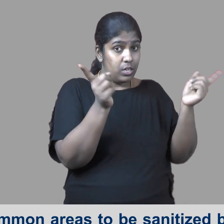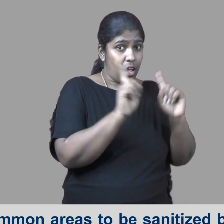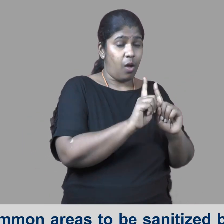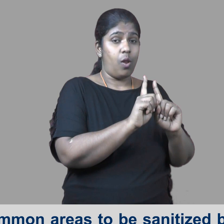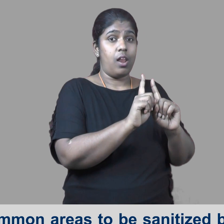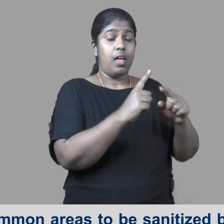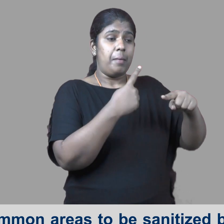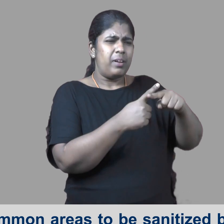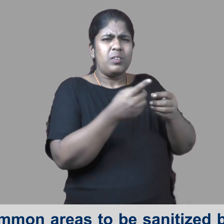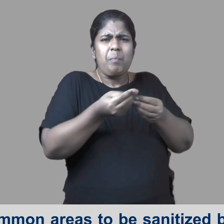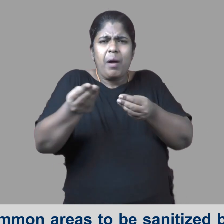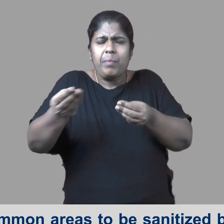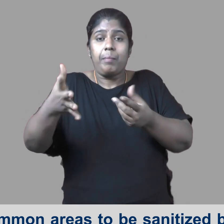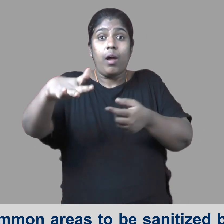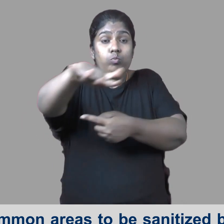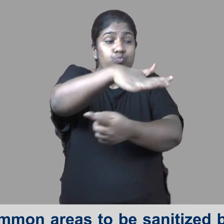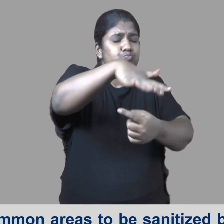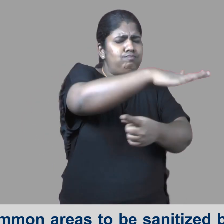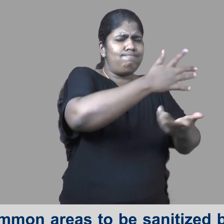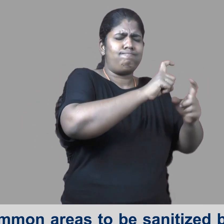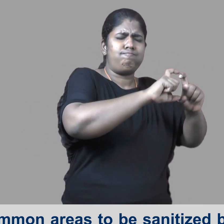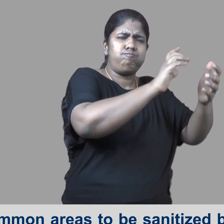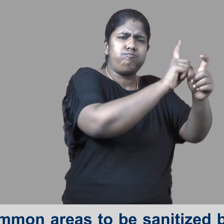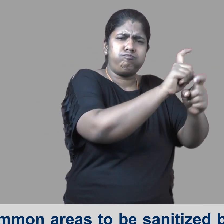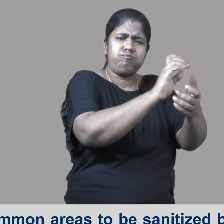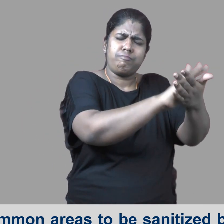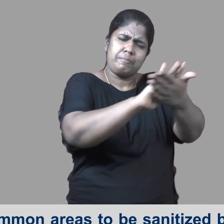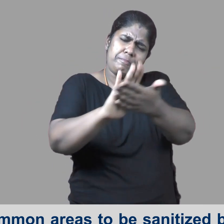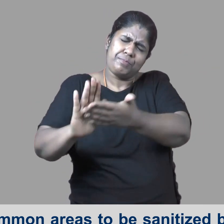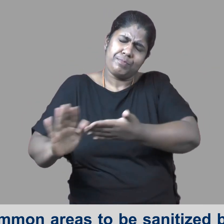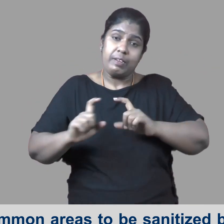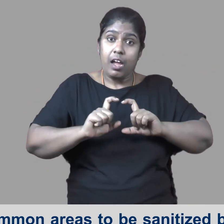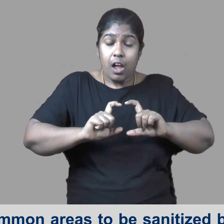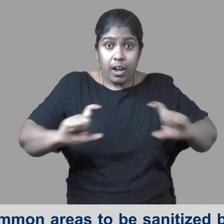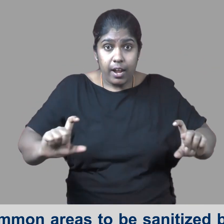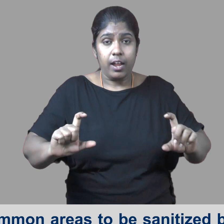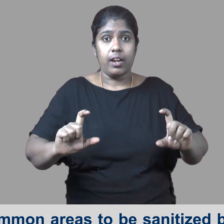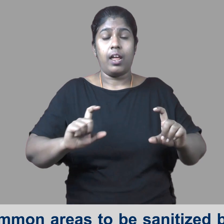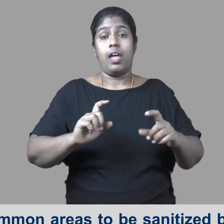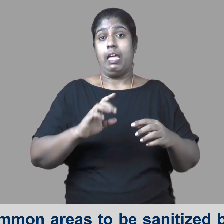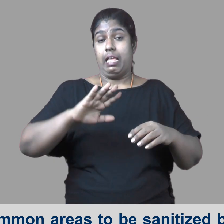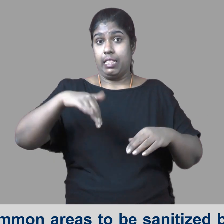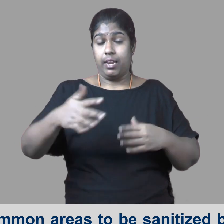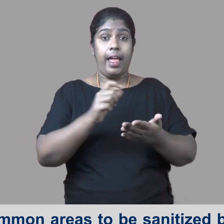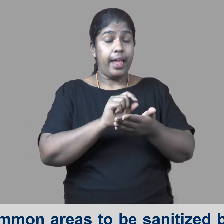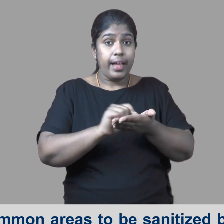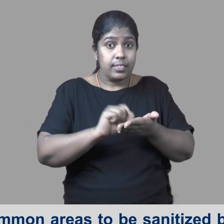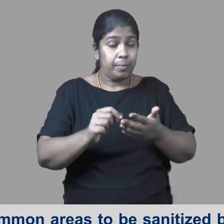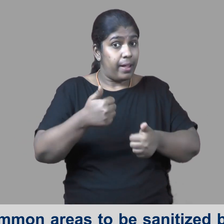Examination hall and other common areas to be sanitized